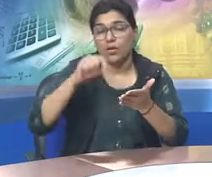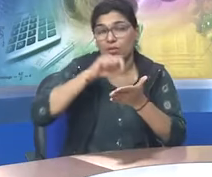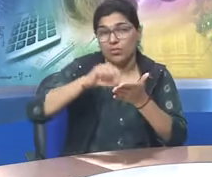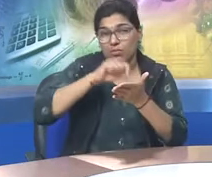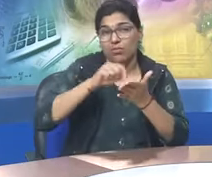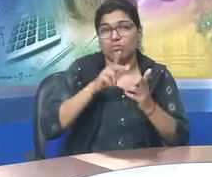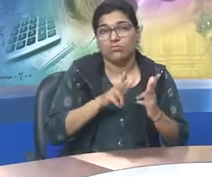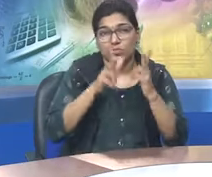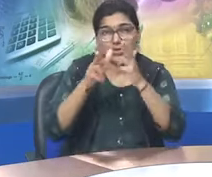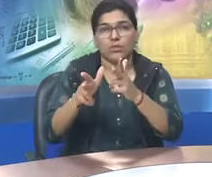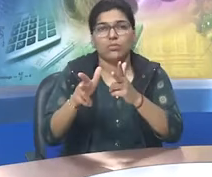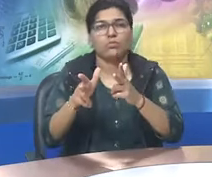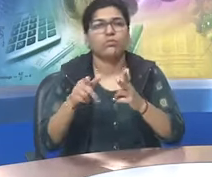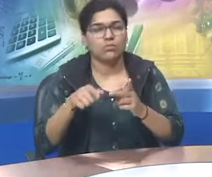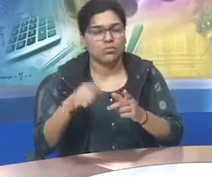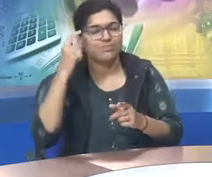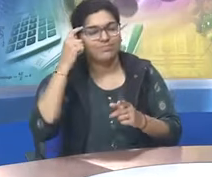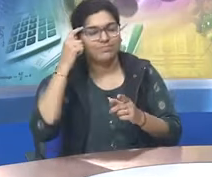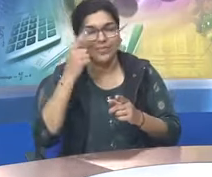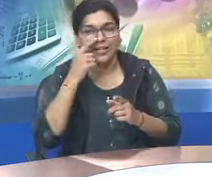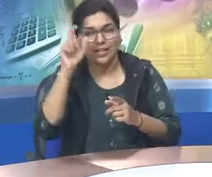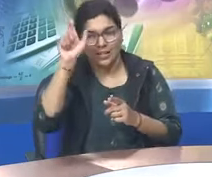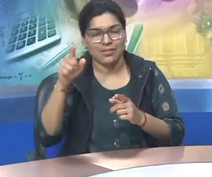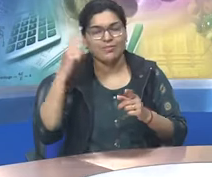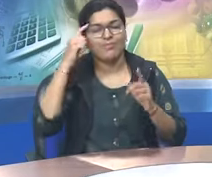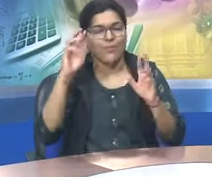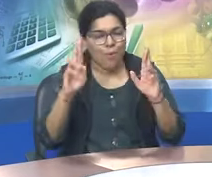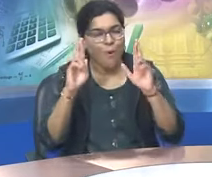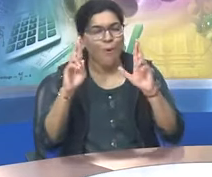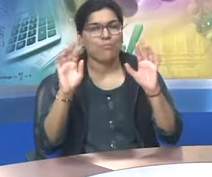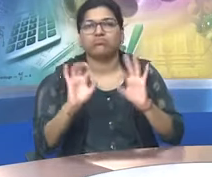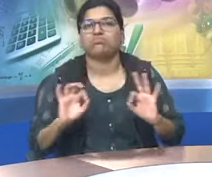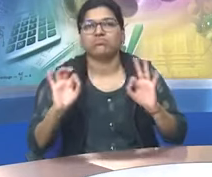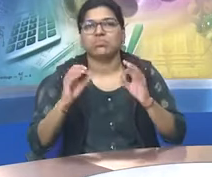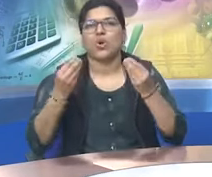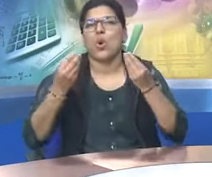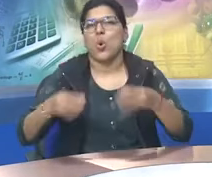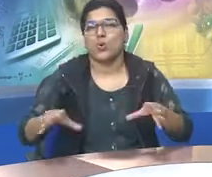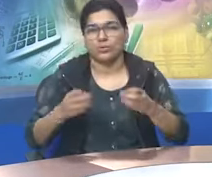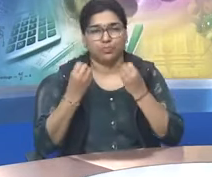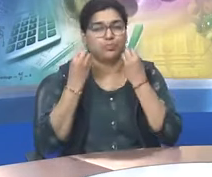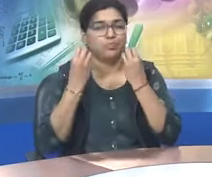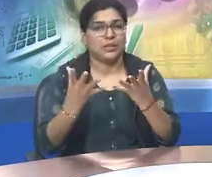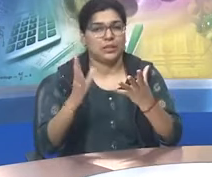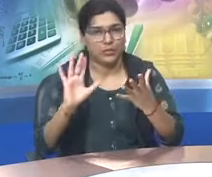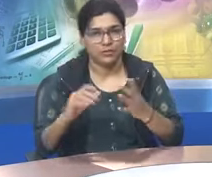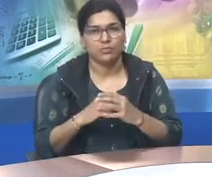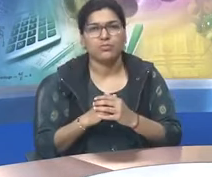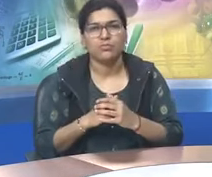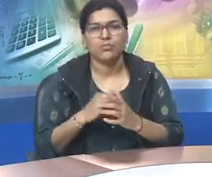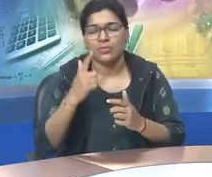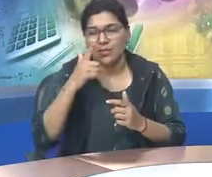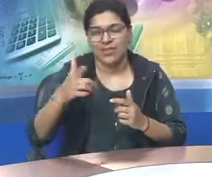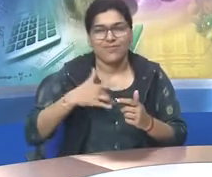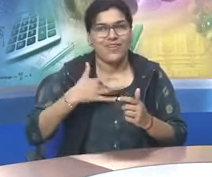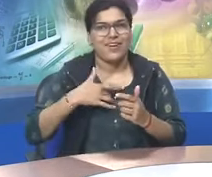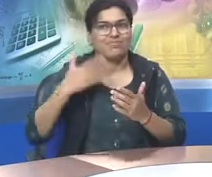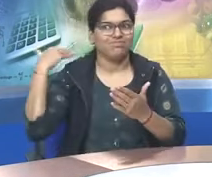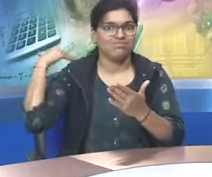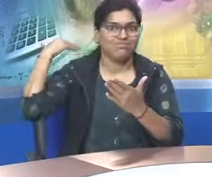lines. The poetess says, she is in despair. She has